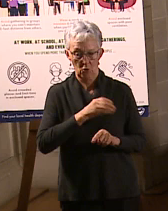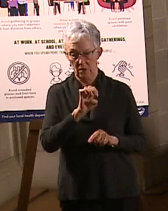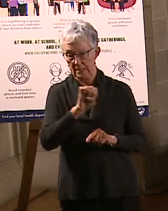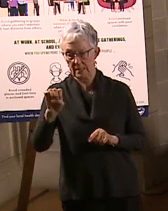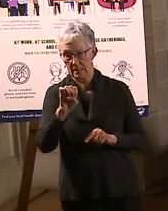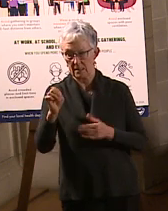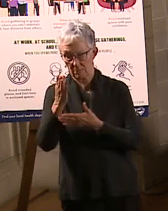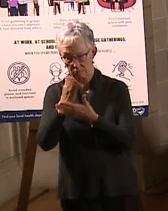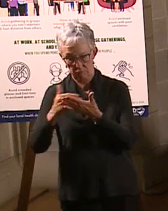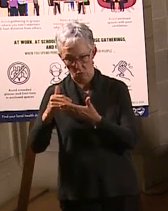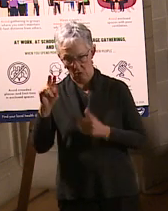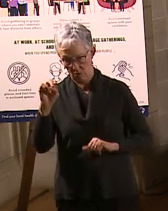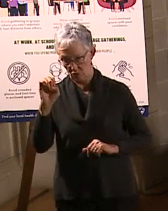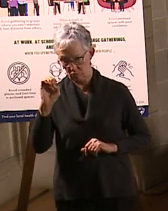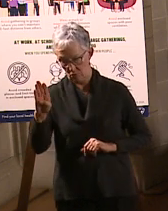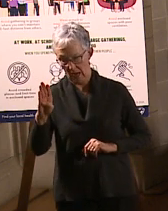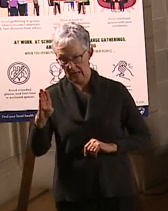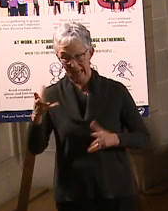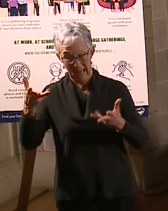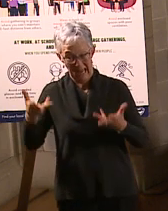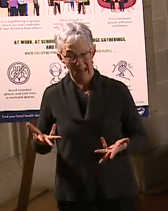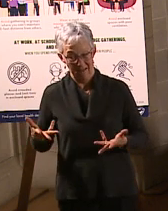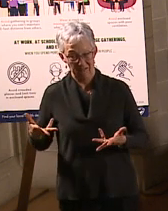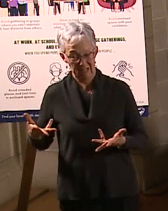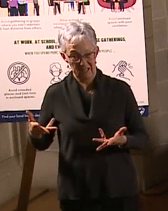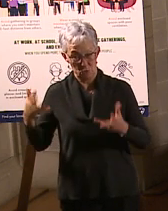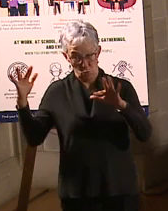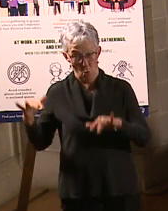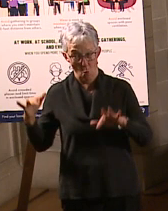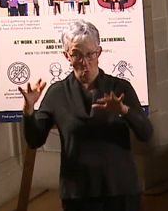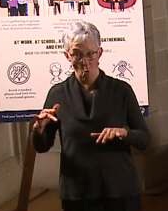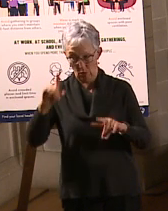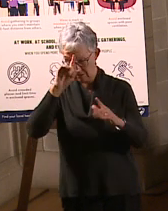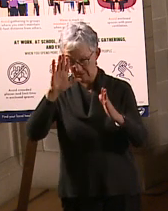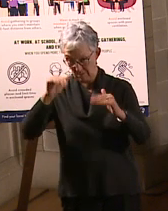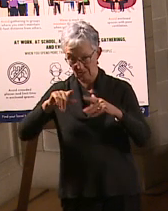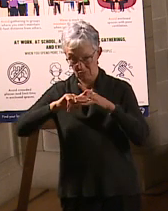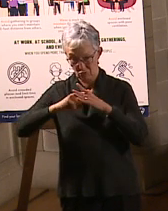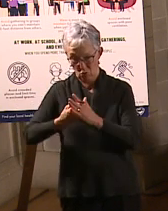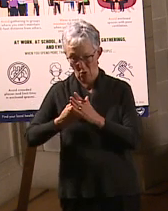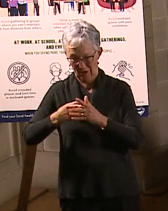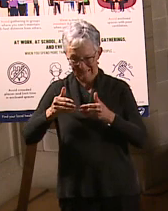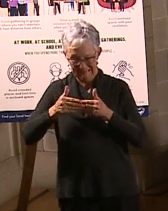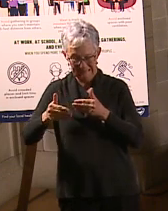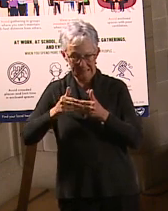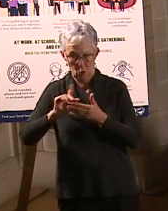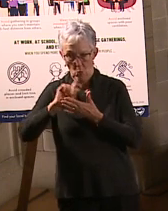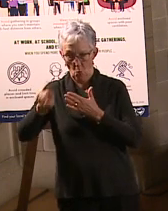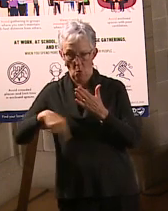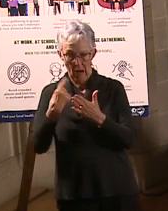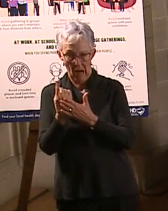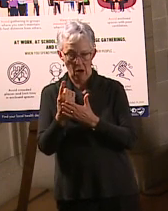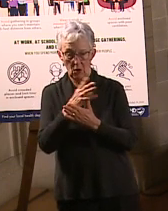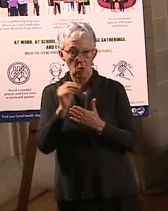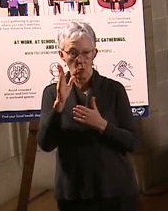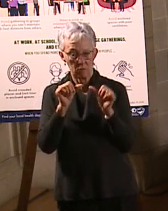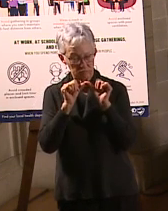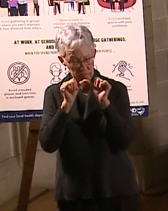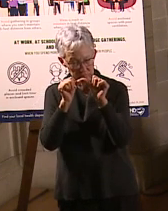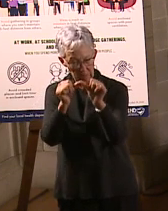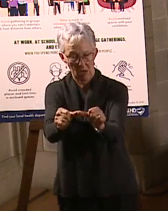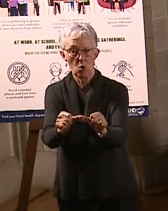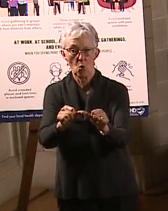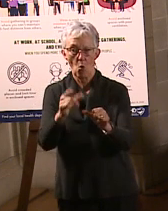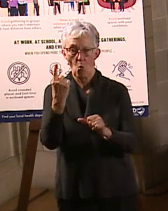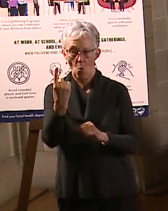projections are for the heaviest snow to start in the next hour or so, and will continue at a rate of more than 1 inch per hour throughout